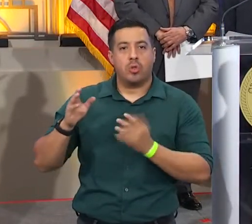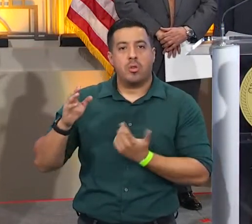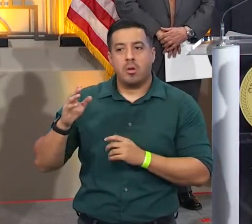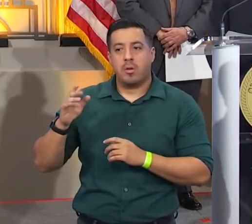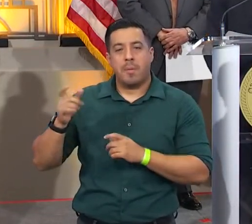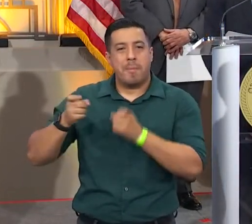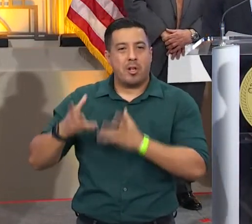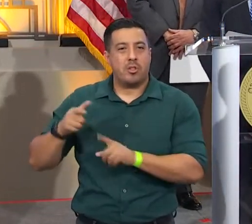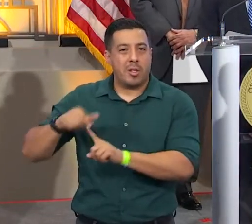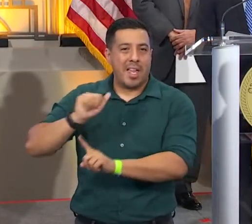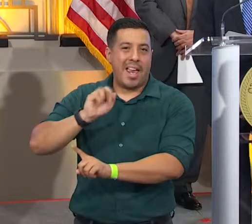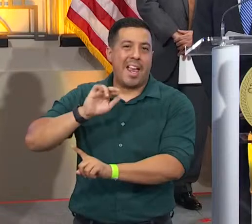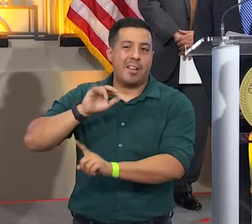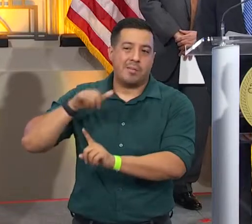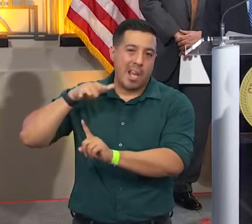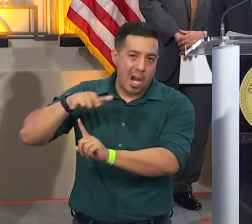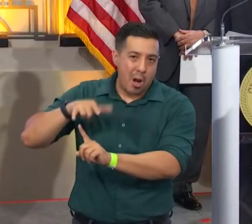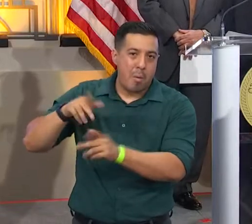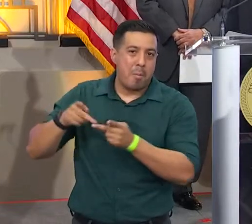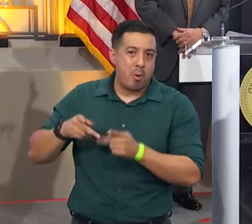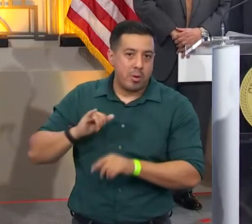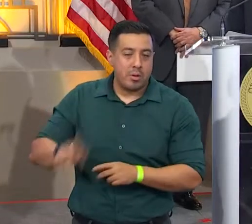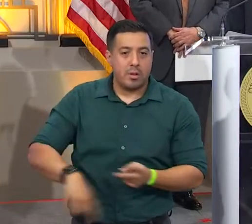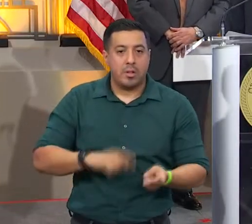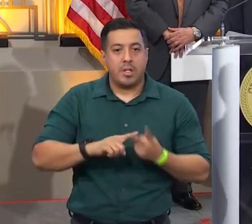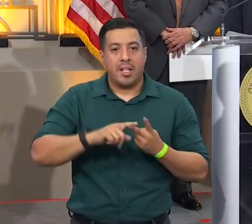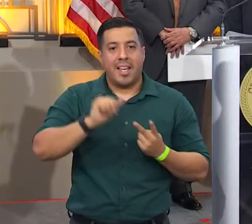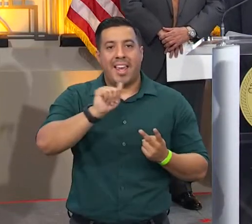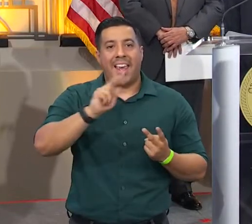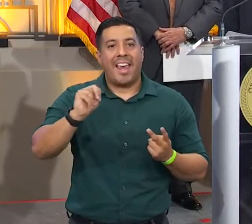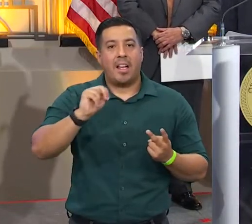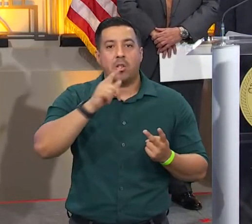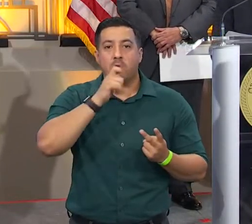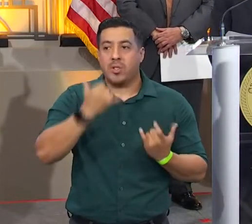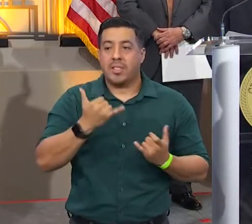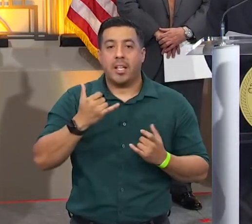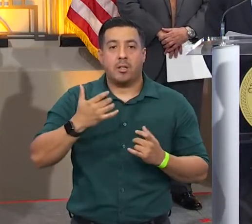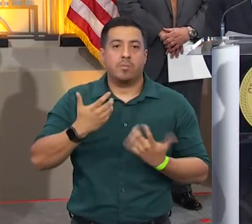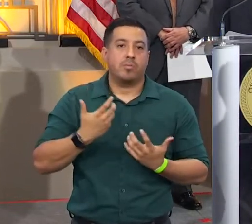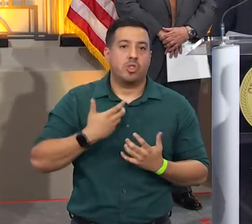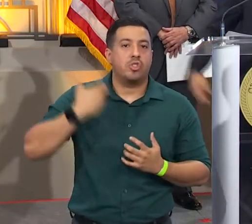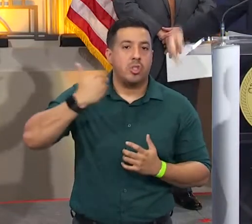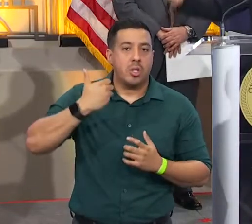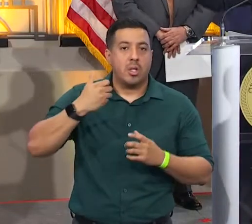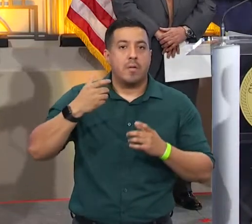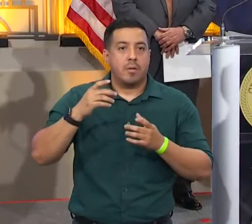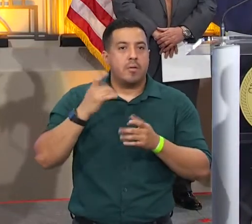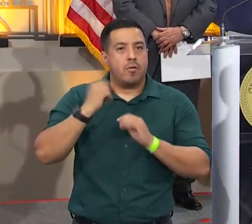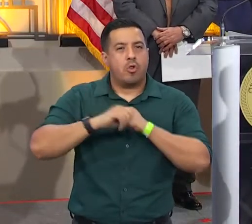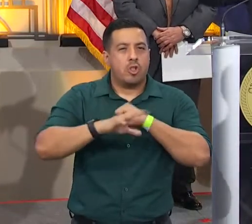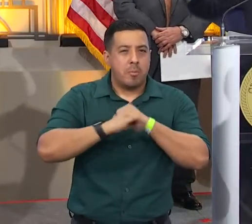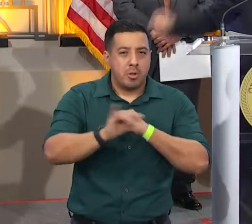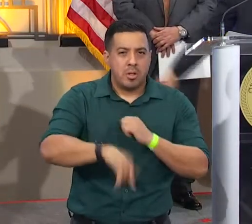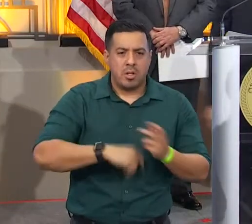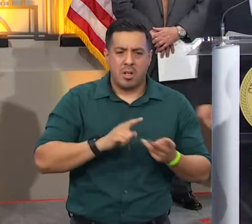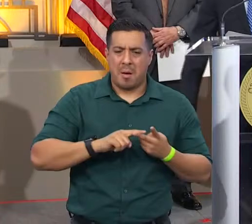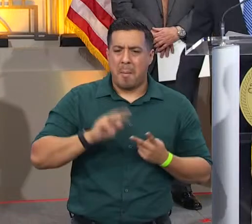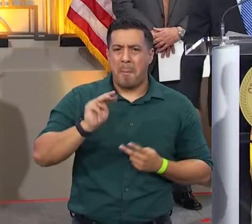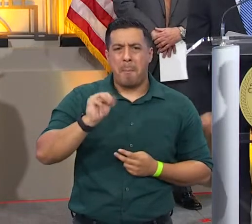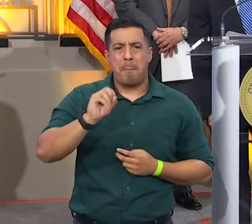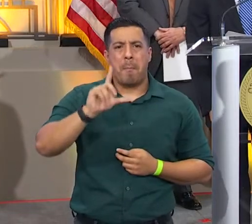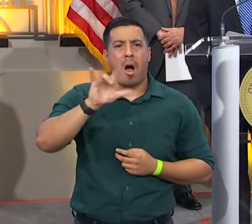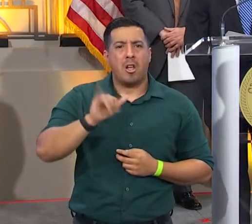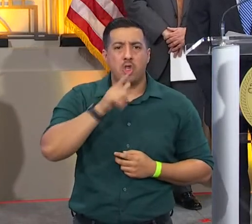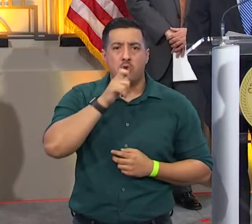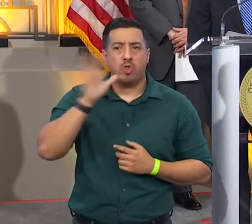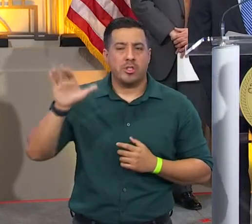Arturo, thank you so much. We have Ian Wadsworth, who is our chief commercial officer, who is not here. We have Molly Waits, I think Molly is here, who is our